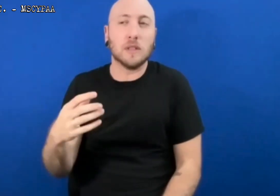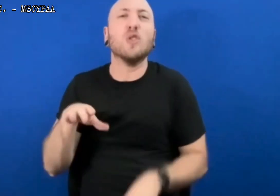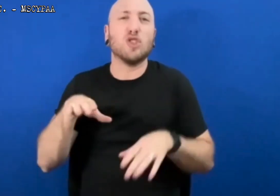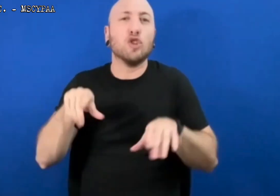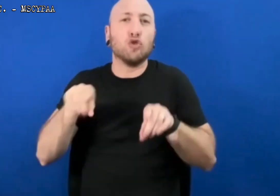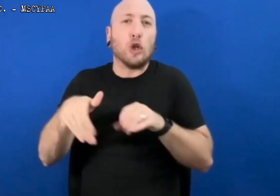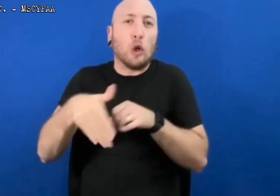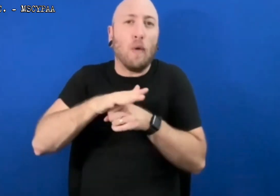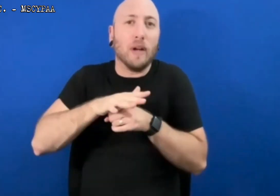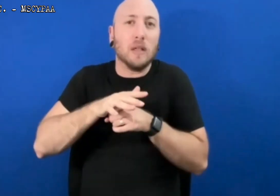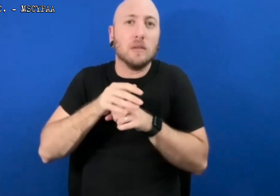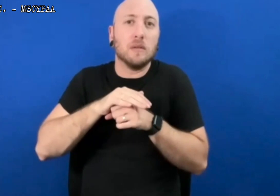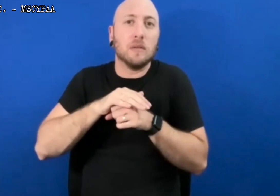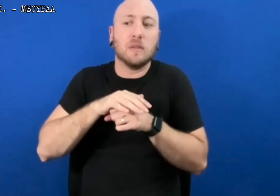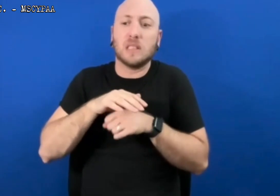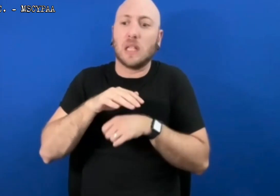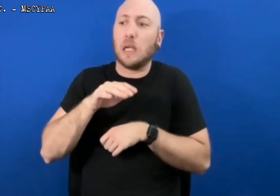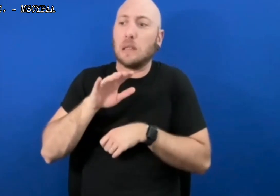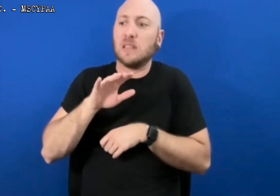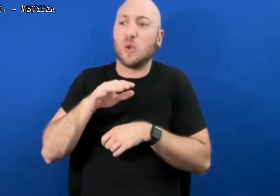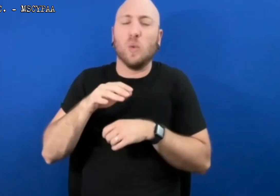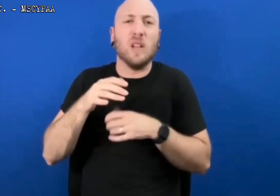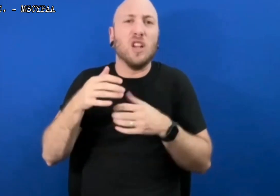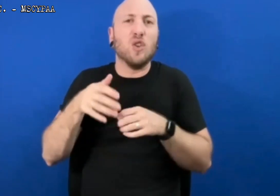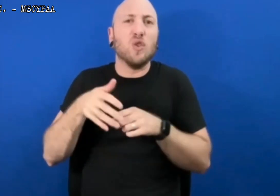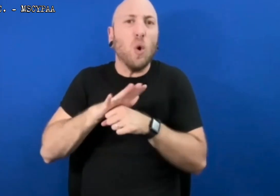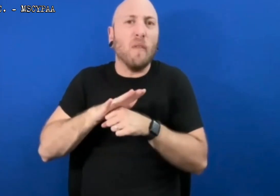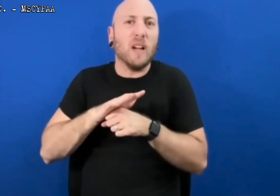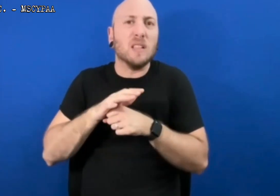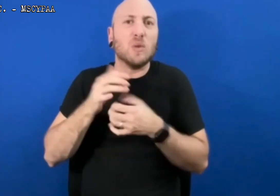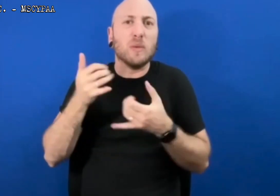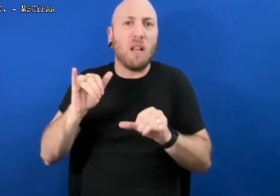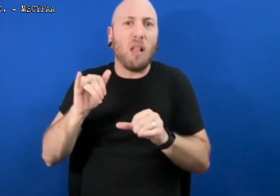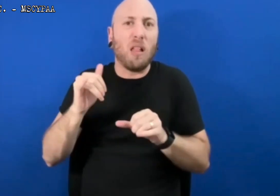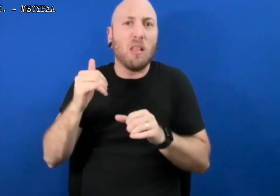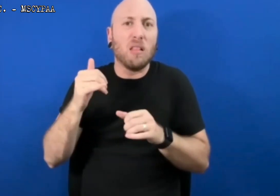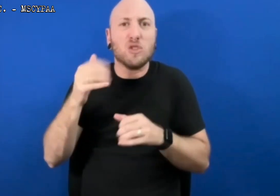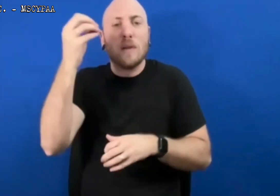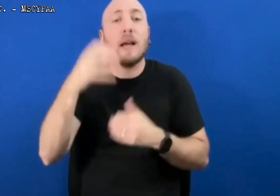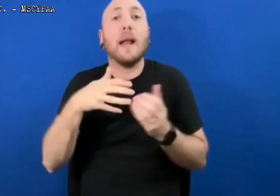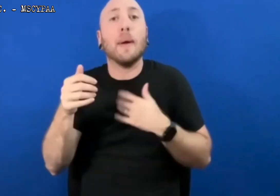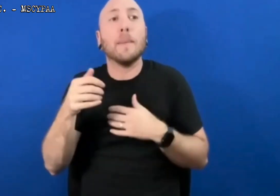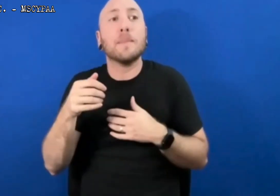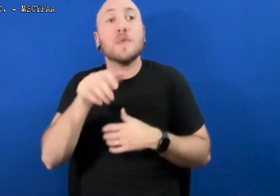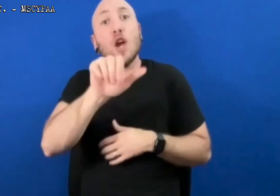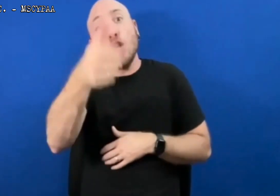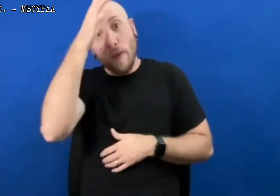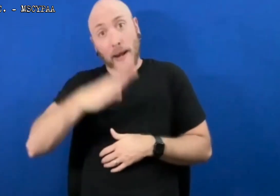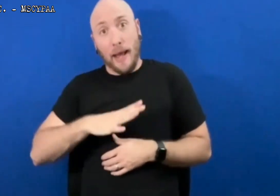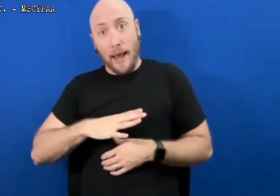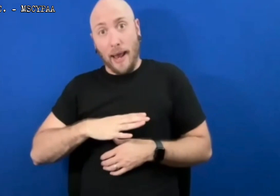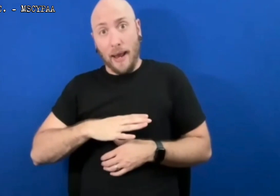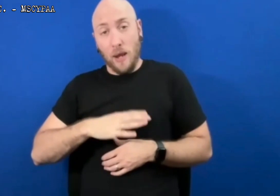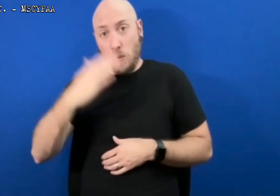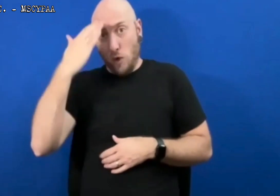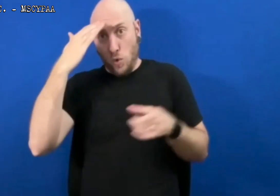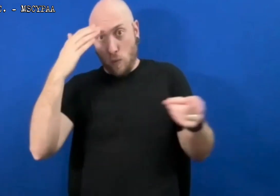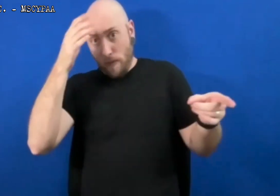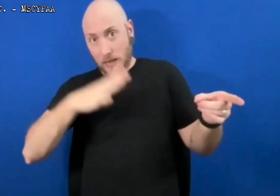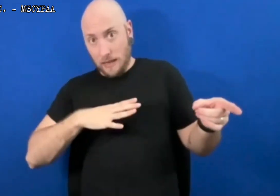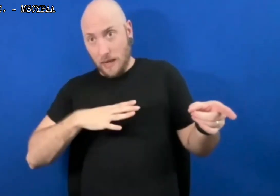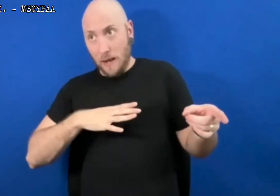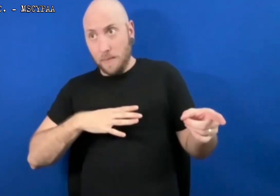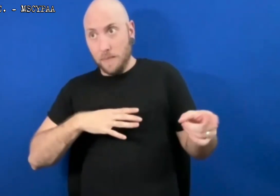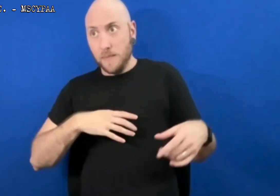pandemic because I was like 6 months, and then yeah. So, and this guy who I'd met through him was at the AA meeting, and he was like, "Oh my God,